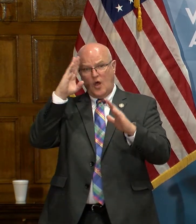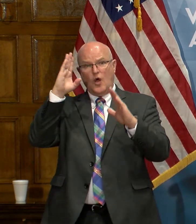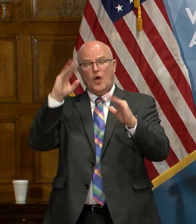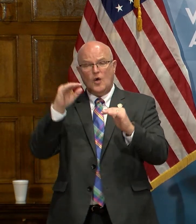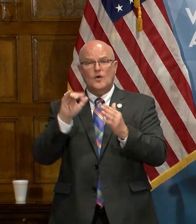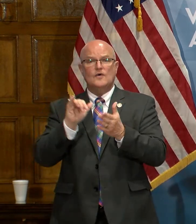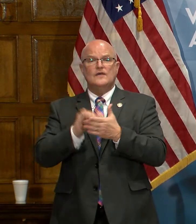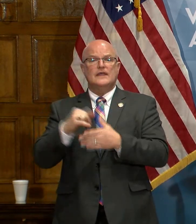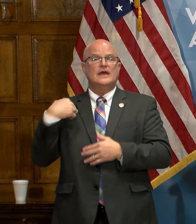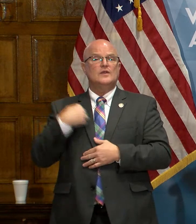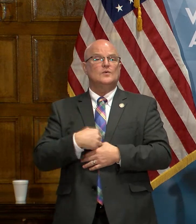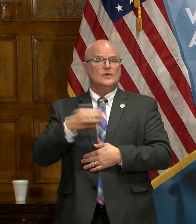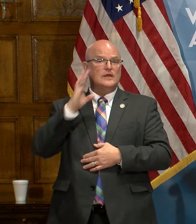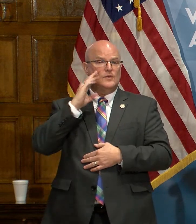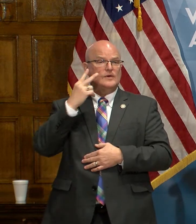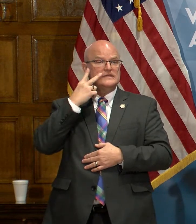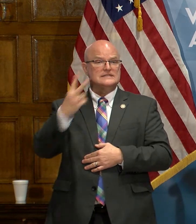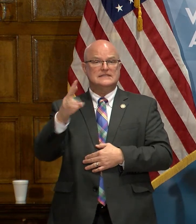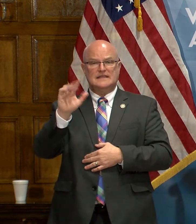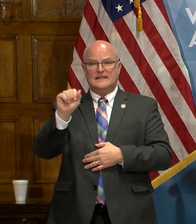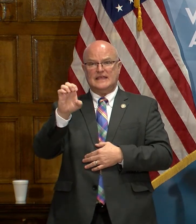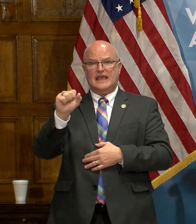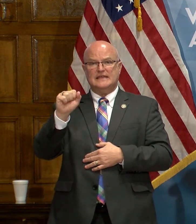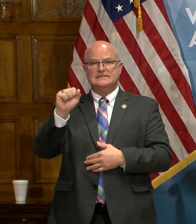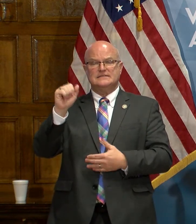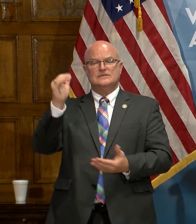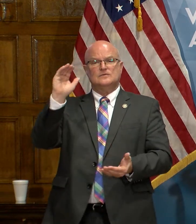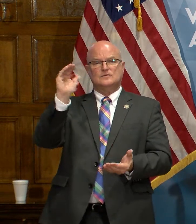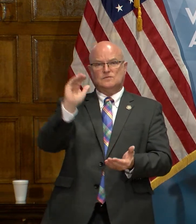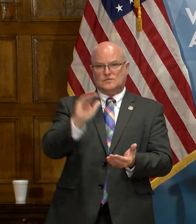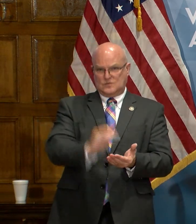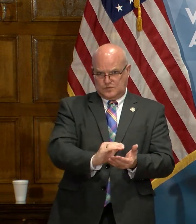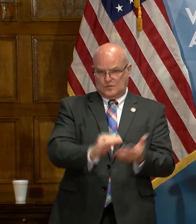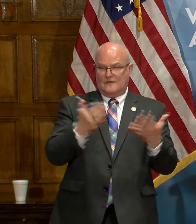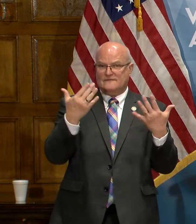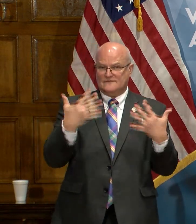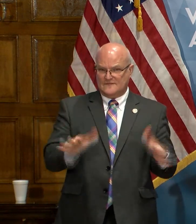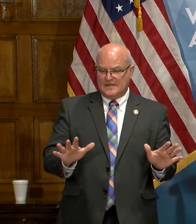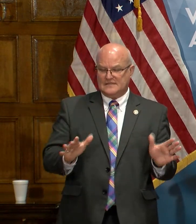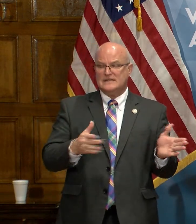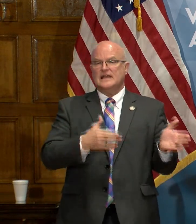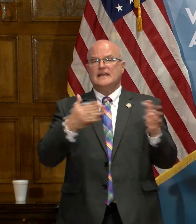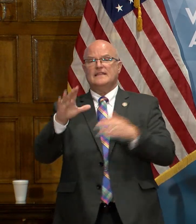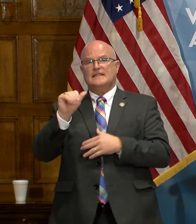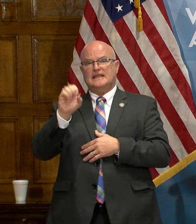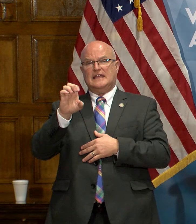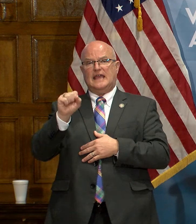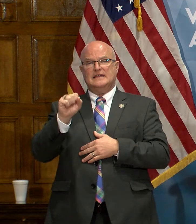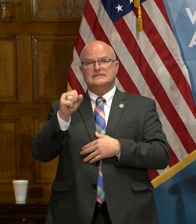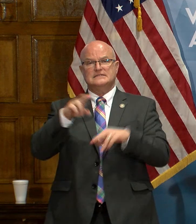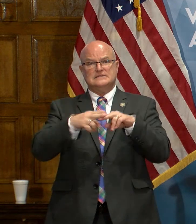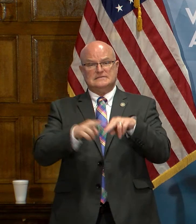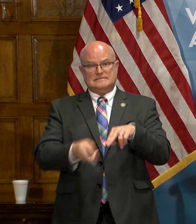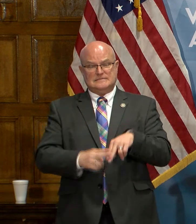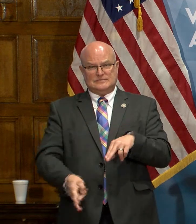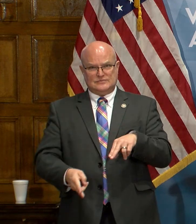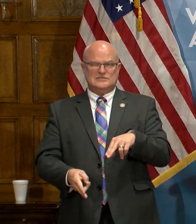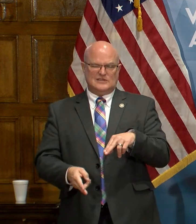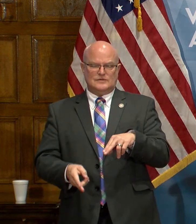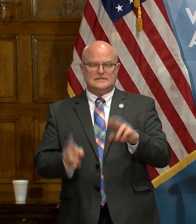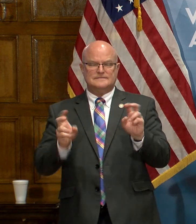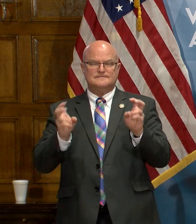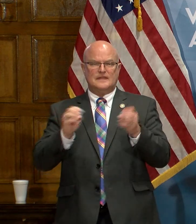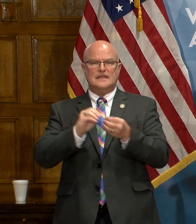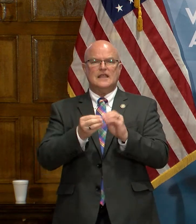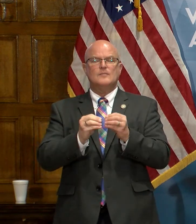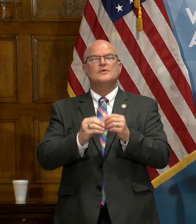that we'll see these cases go down first. And of course, even after the cases start going down or decreasing